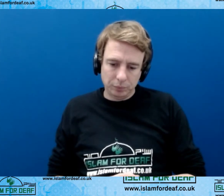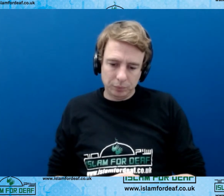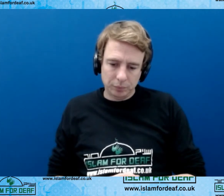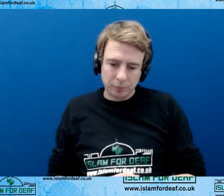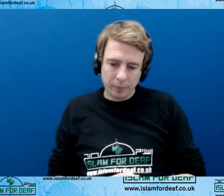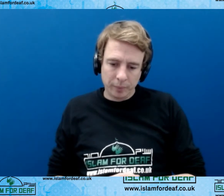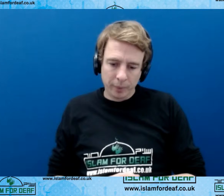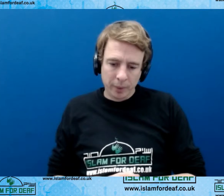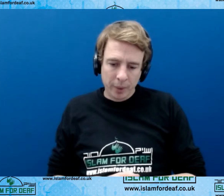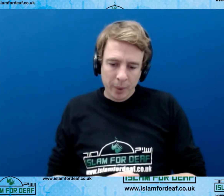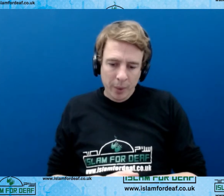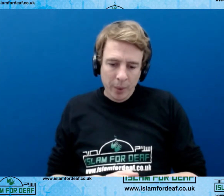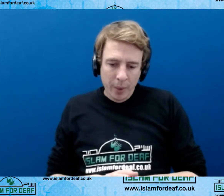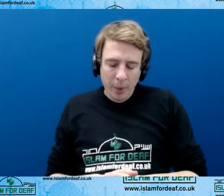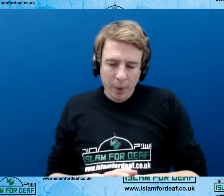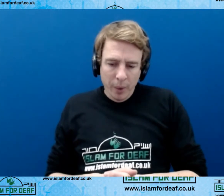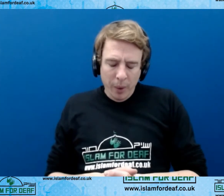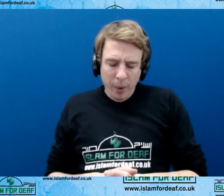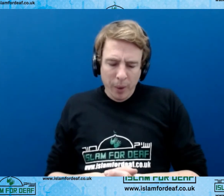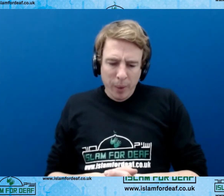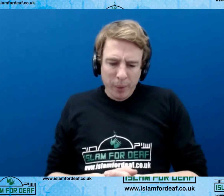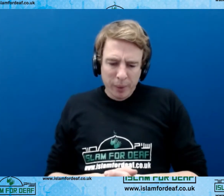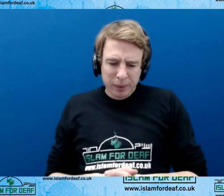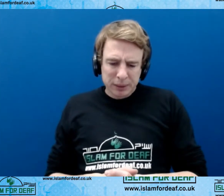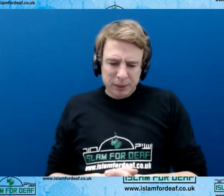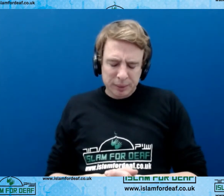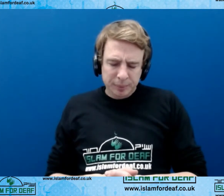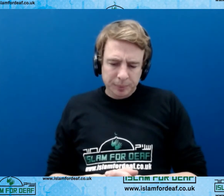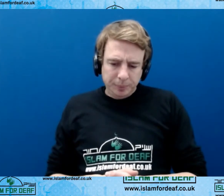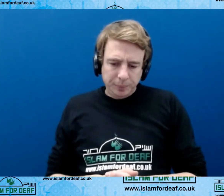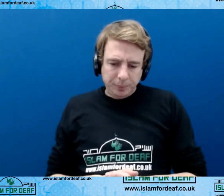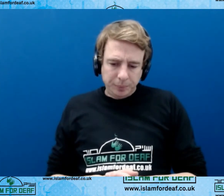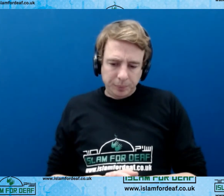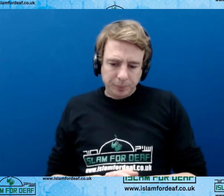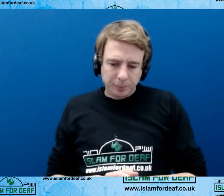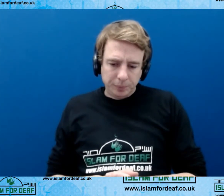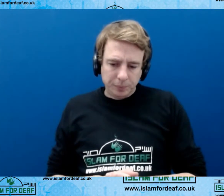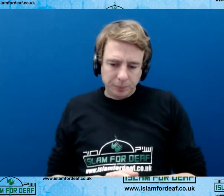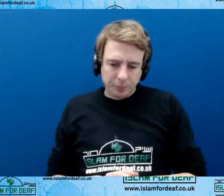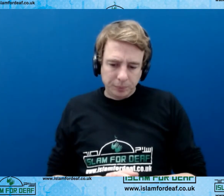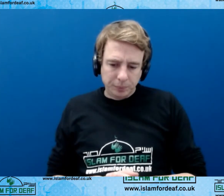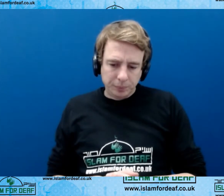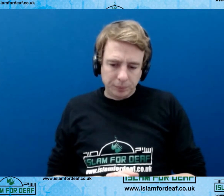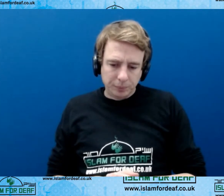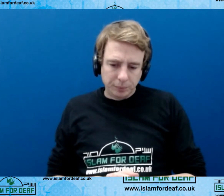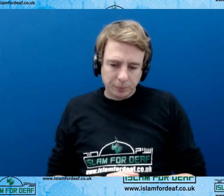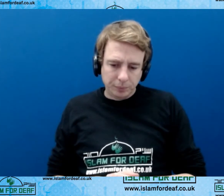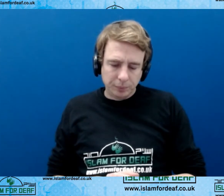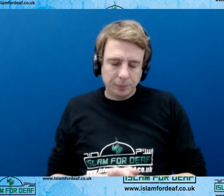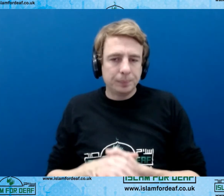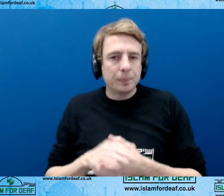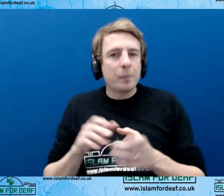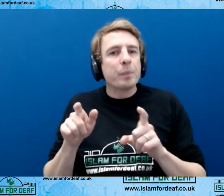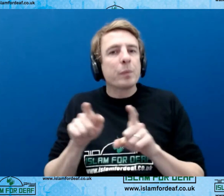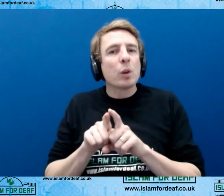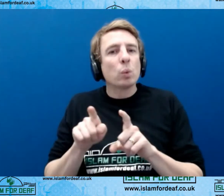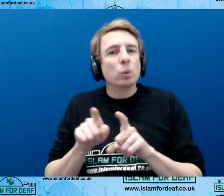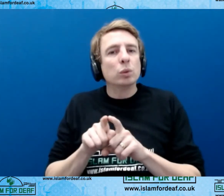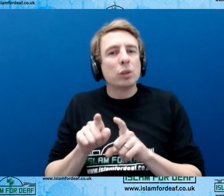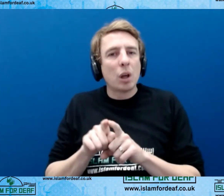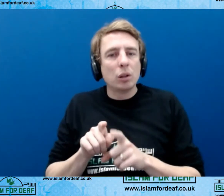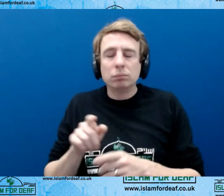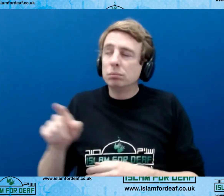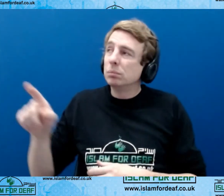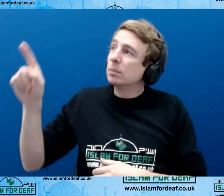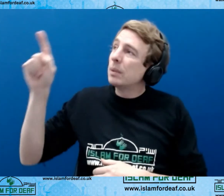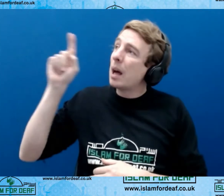also patience upon the difficult things that befall the individual from the decree of Allah. So for example,